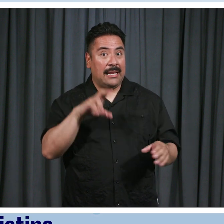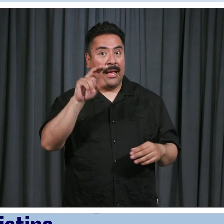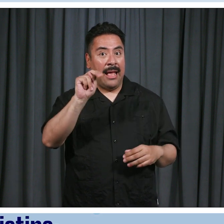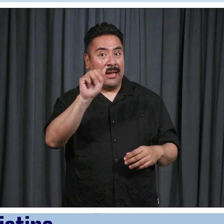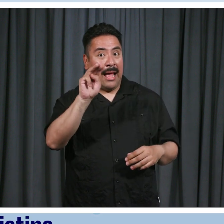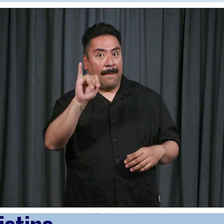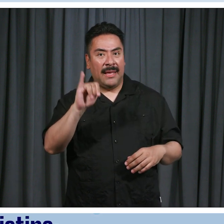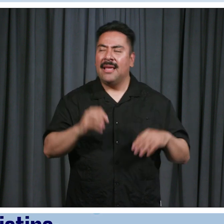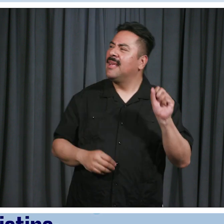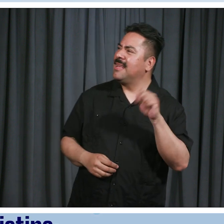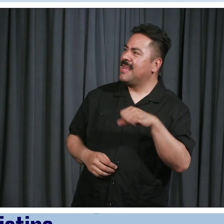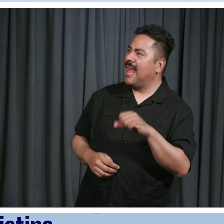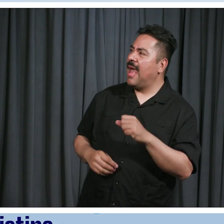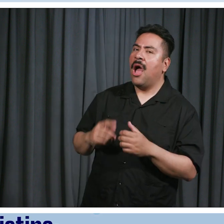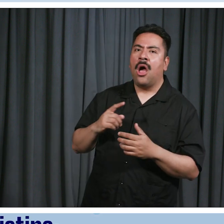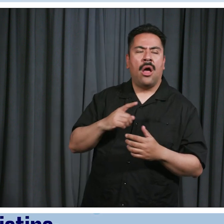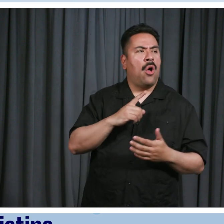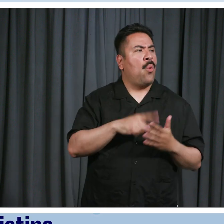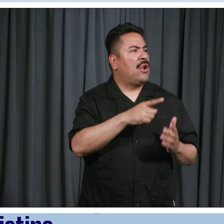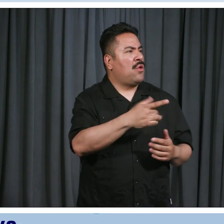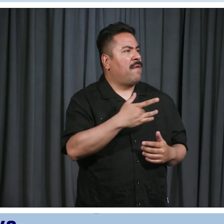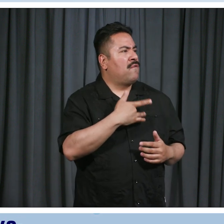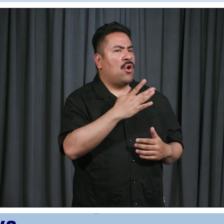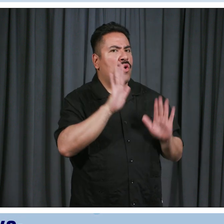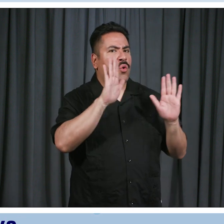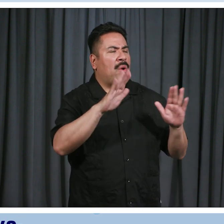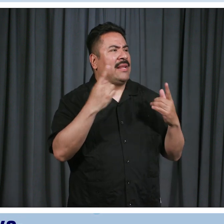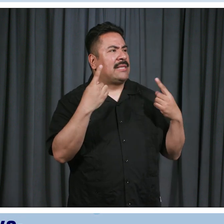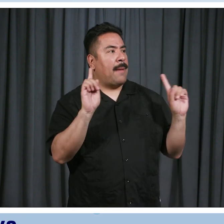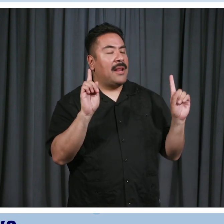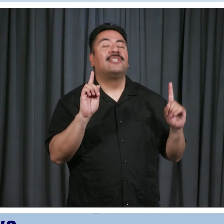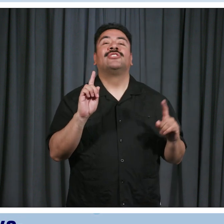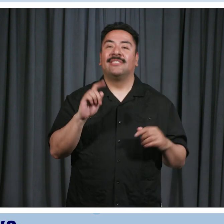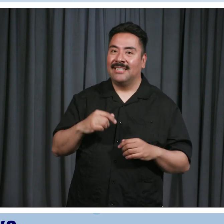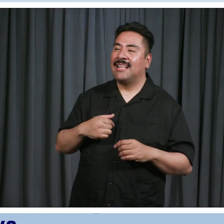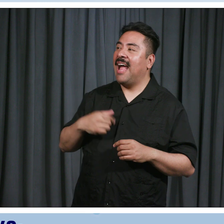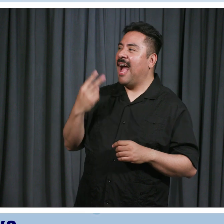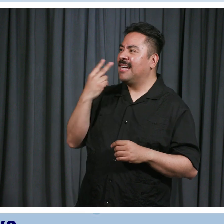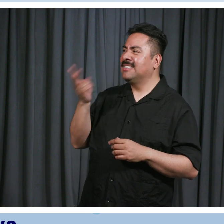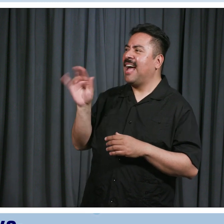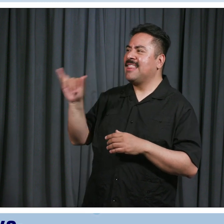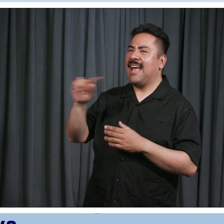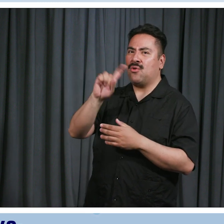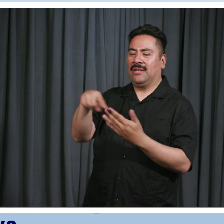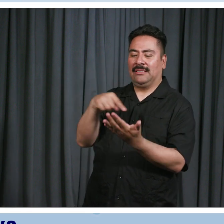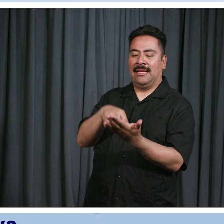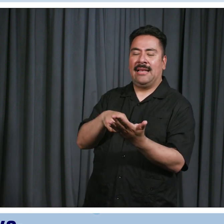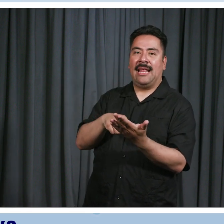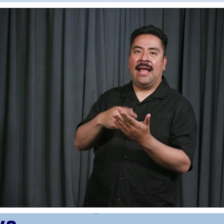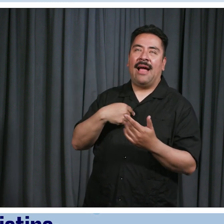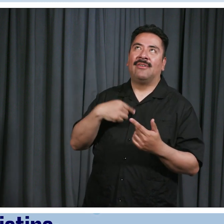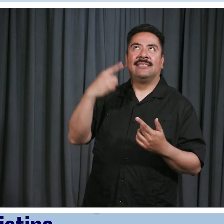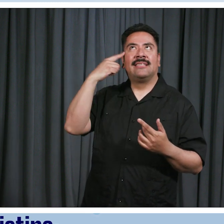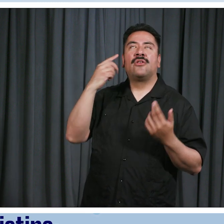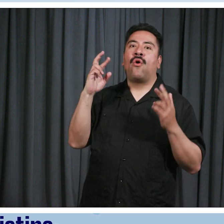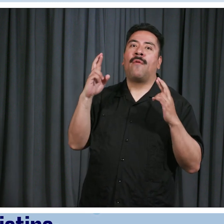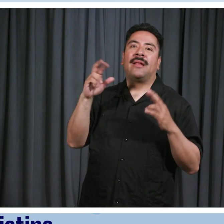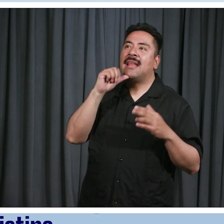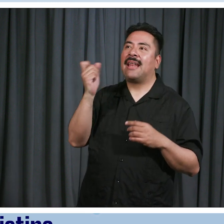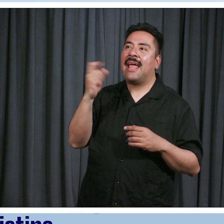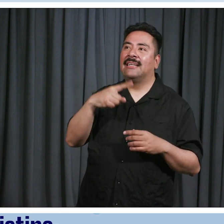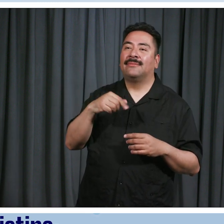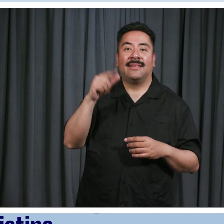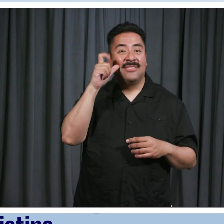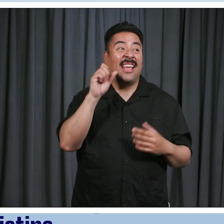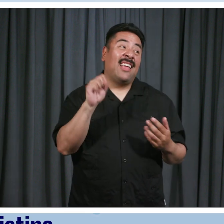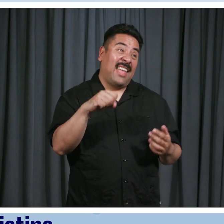want to hear about what you feel are your greatest accomplishments. Oh, I saw that question and I was like, oh, I hope they don't ask me that. Well, that was